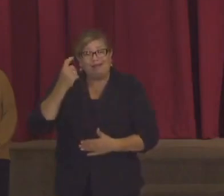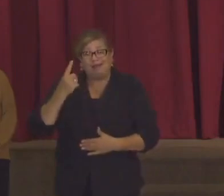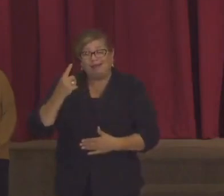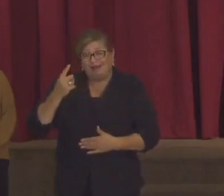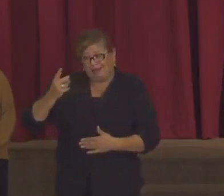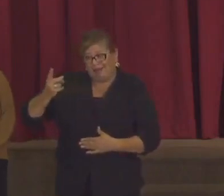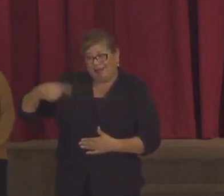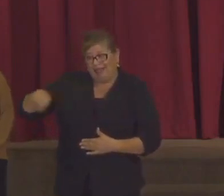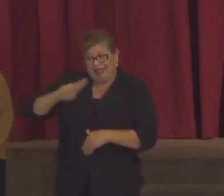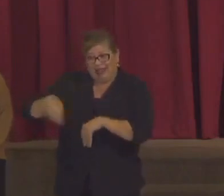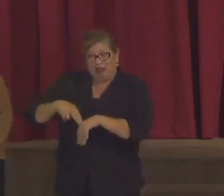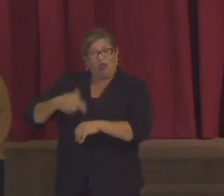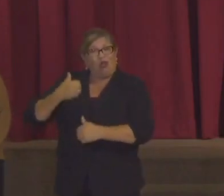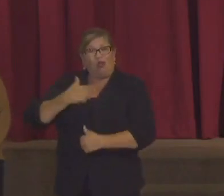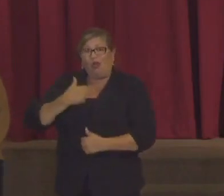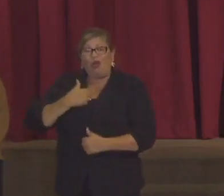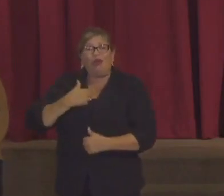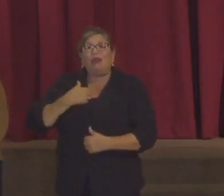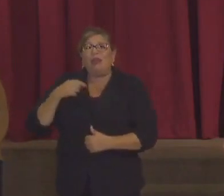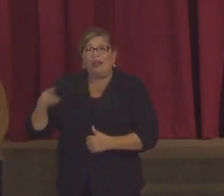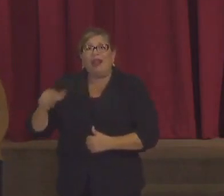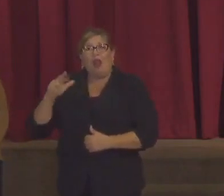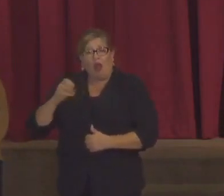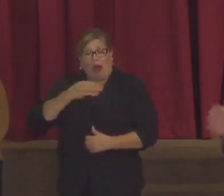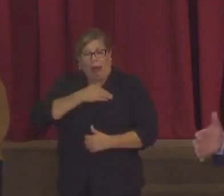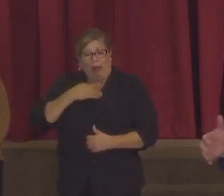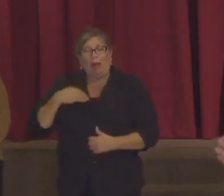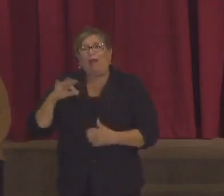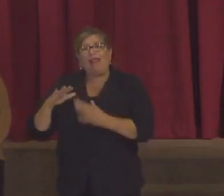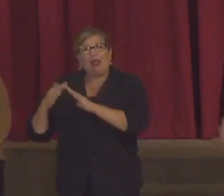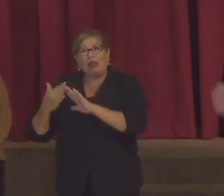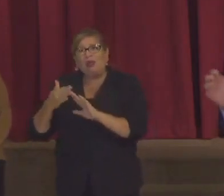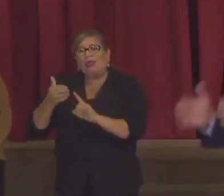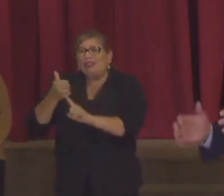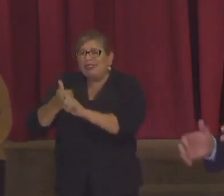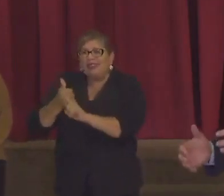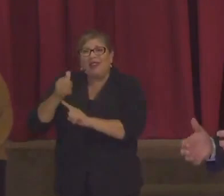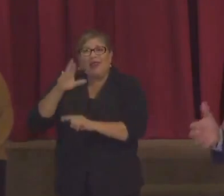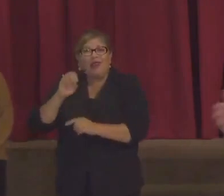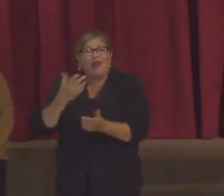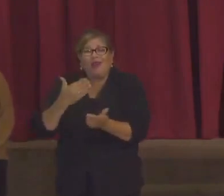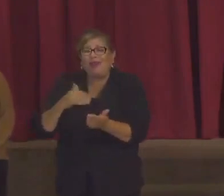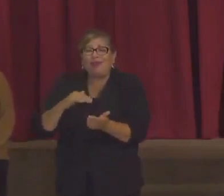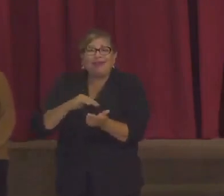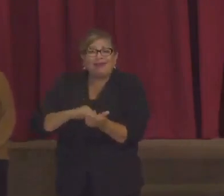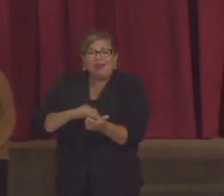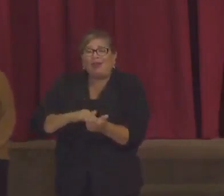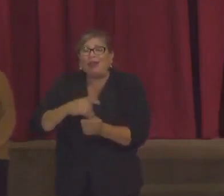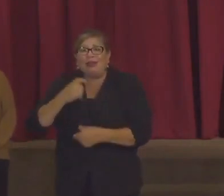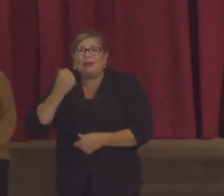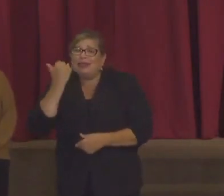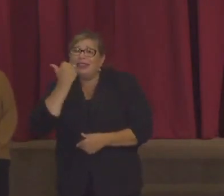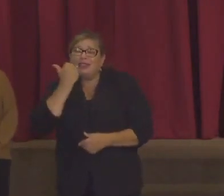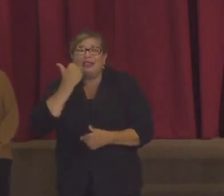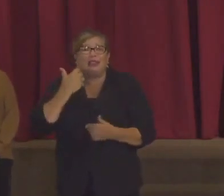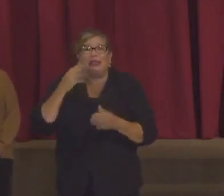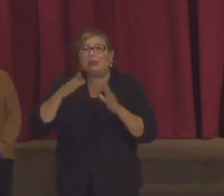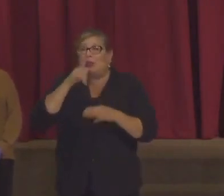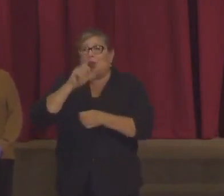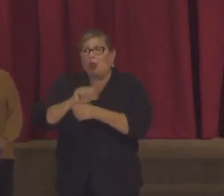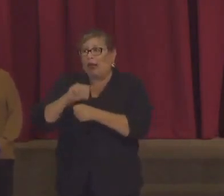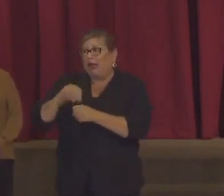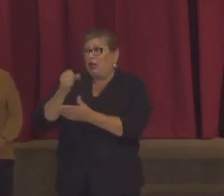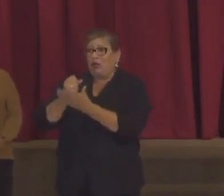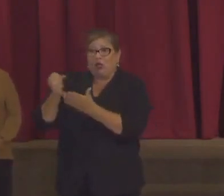community, many putting on their uniform, dentists, doctors, folks that work in construction, that are part of